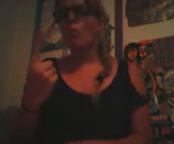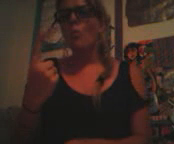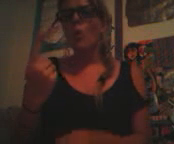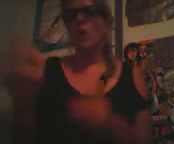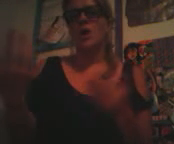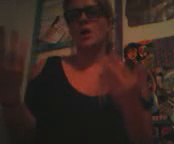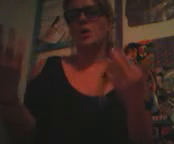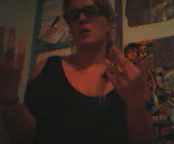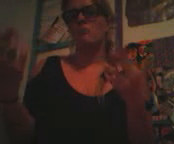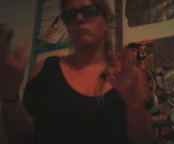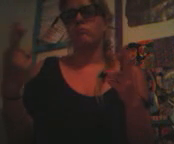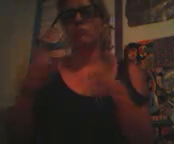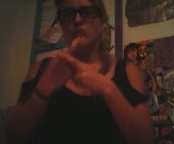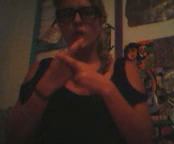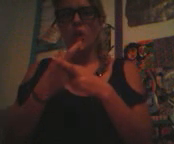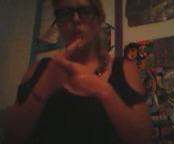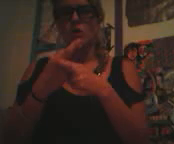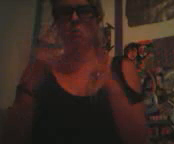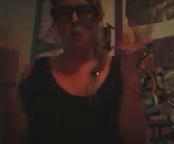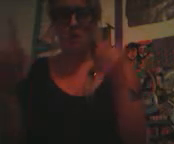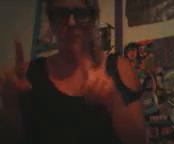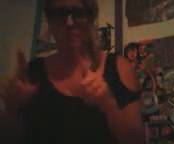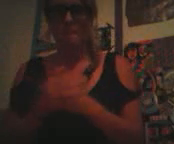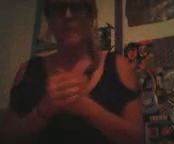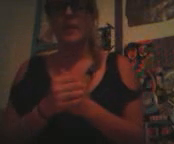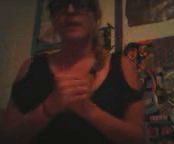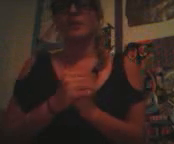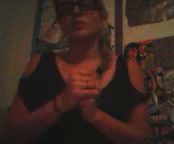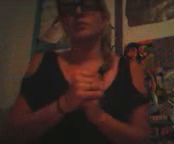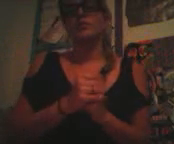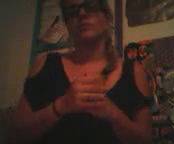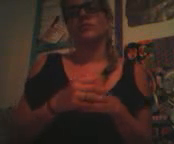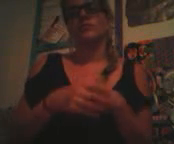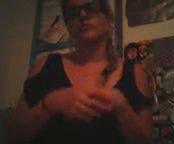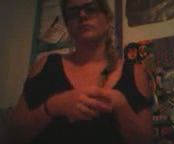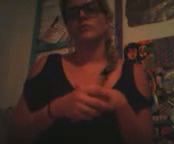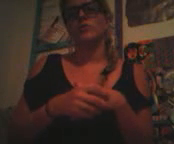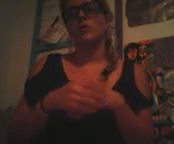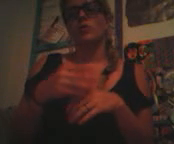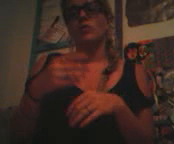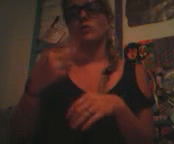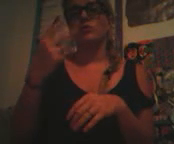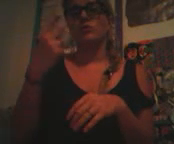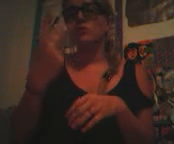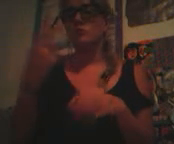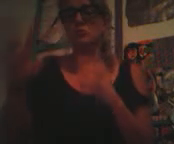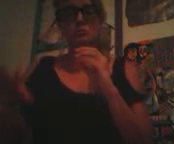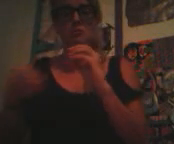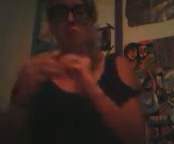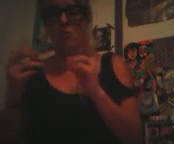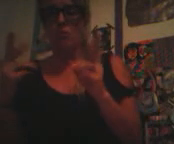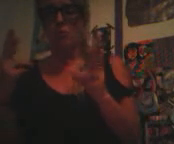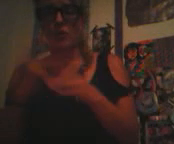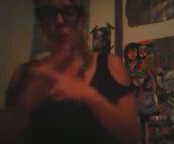one reactant plus another reactant is going to produce just one thing, one product. Whenever I see that, I classify that as a synthesis